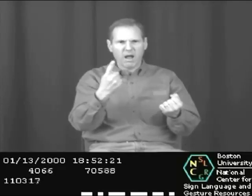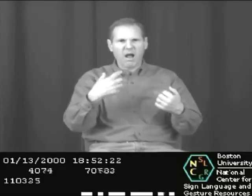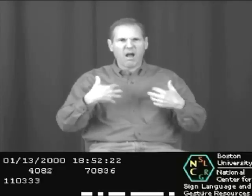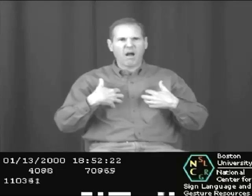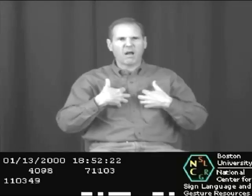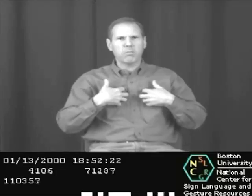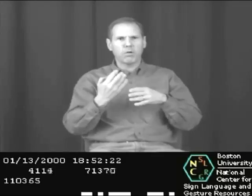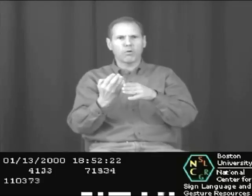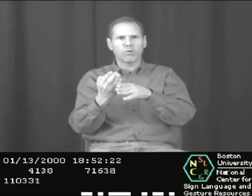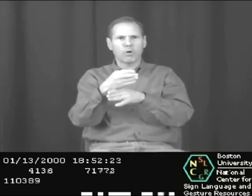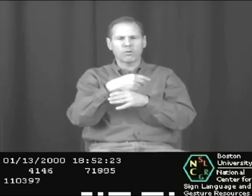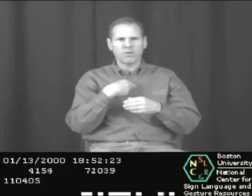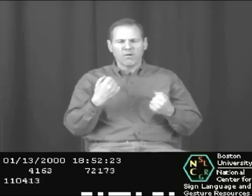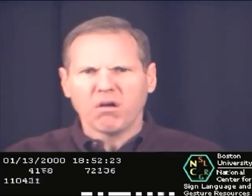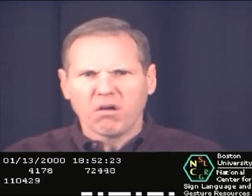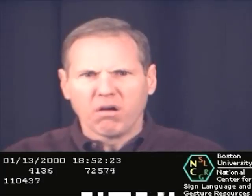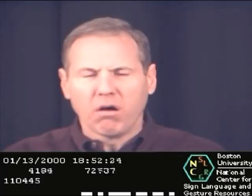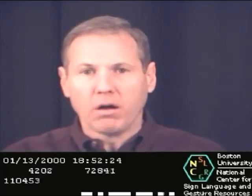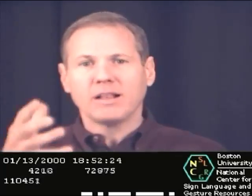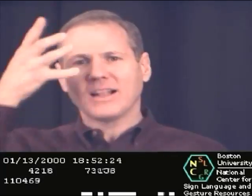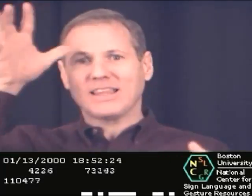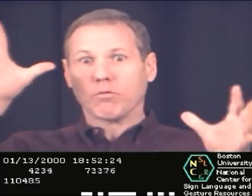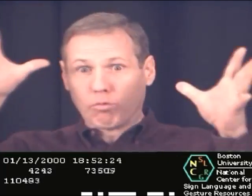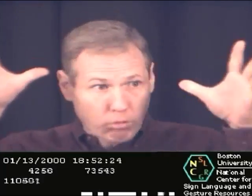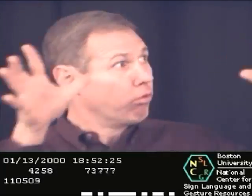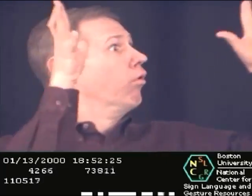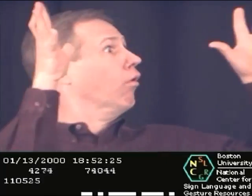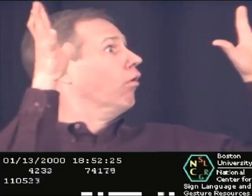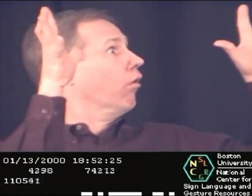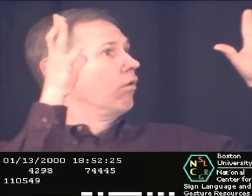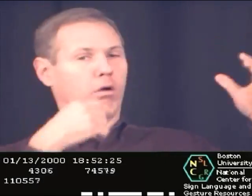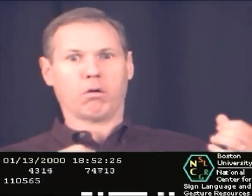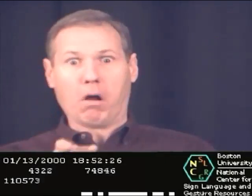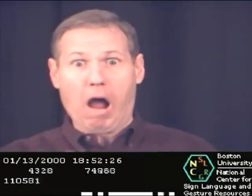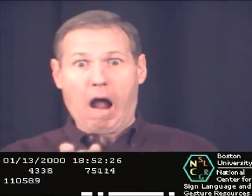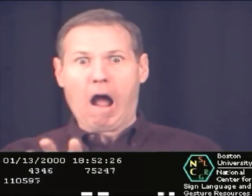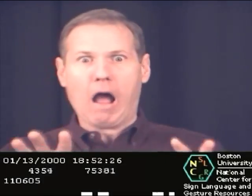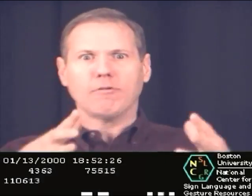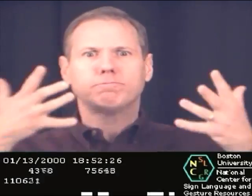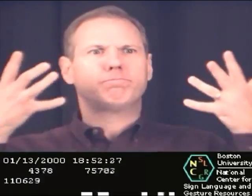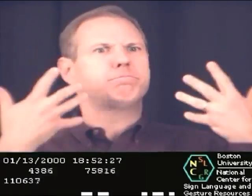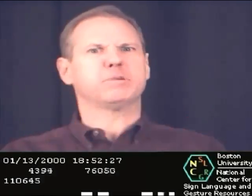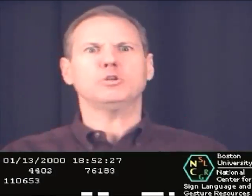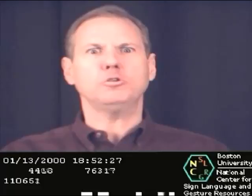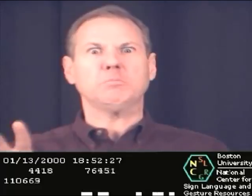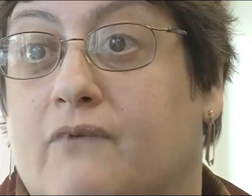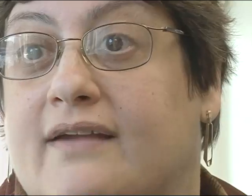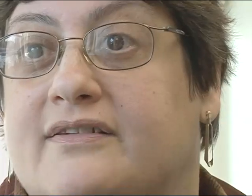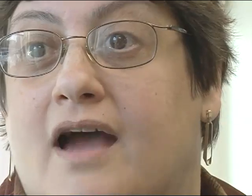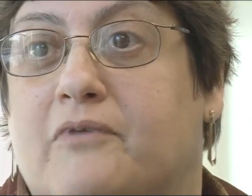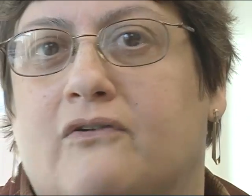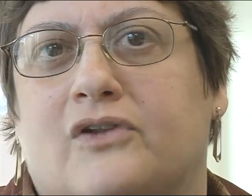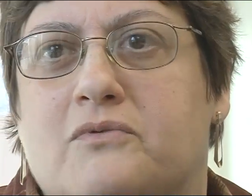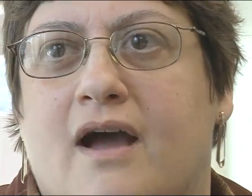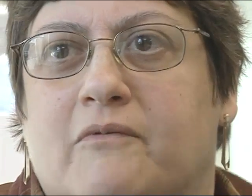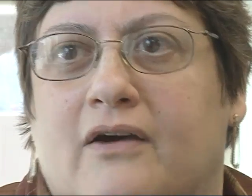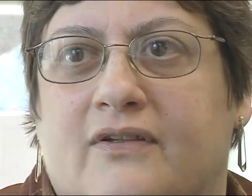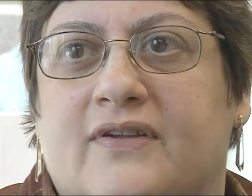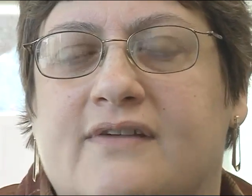lexical items, for individual words, and a lot of the critical grammatical information is expressed through head shakes, head tilts, raised eyebrows, lowered eyebrows, and these kinds